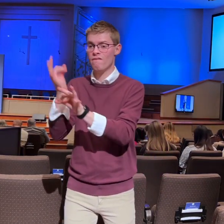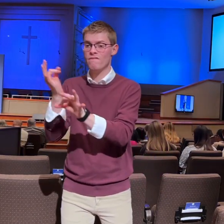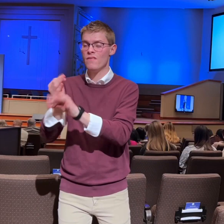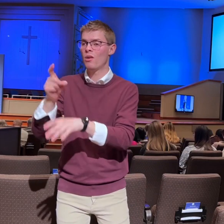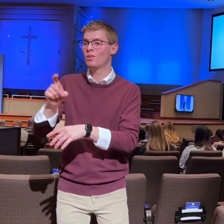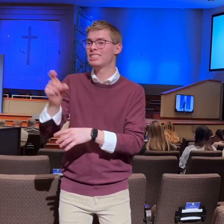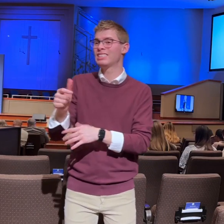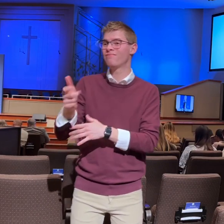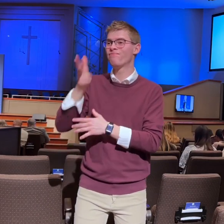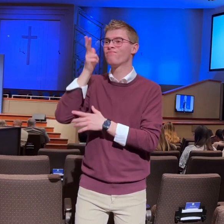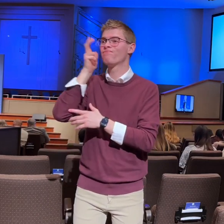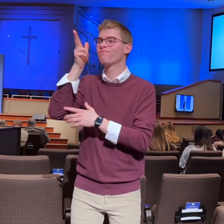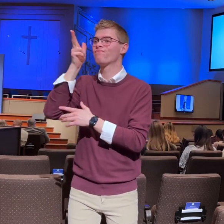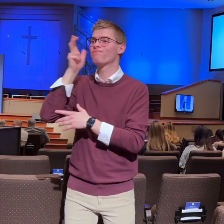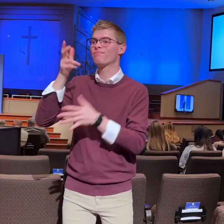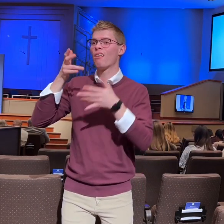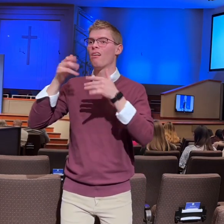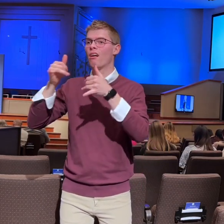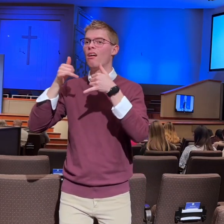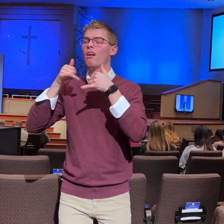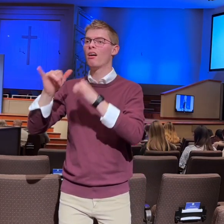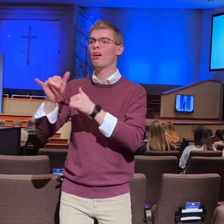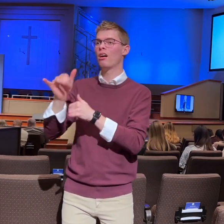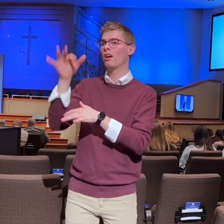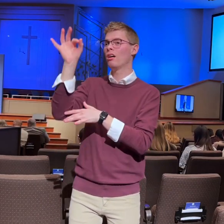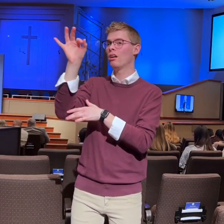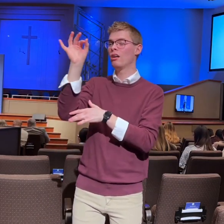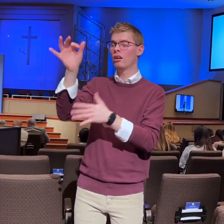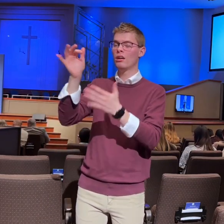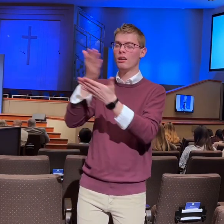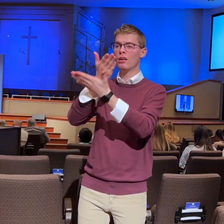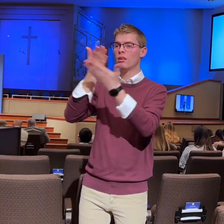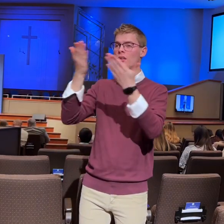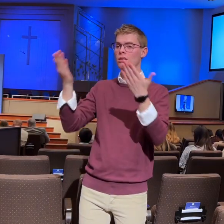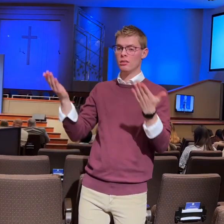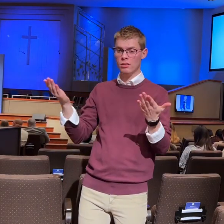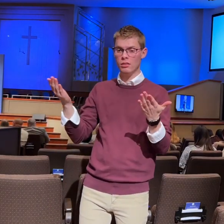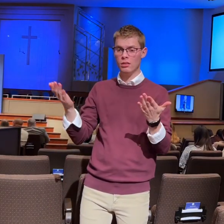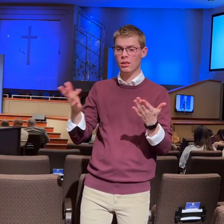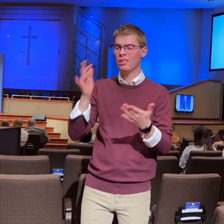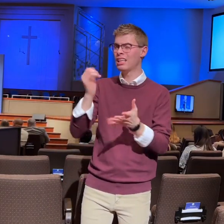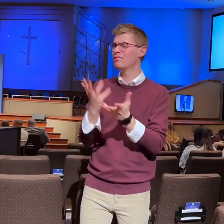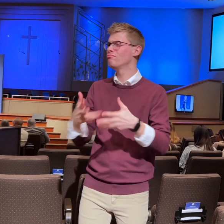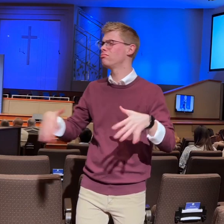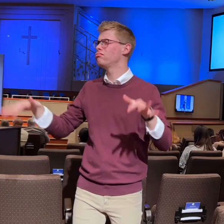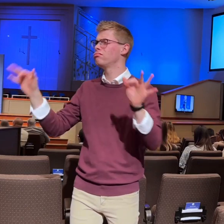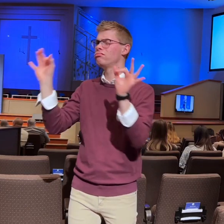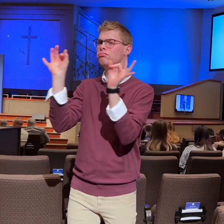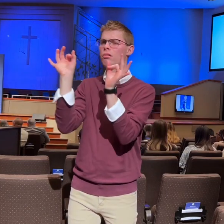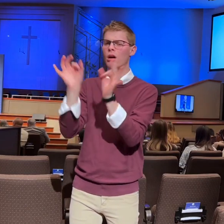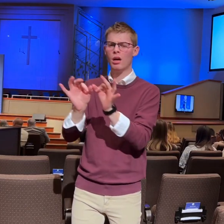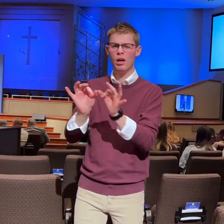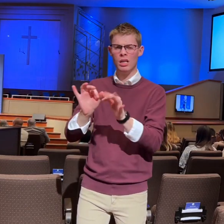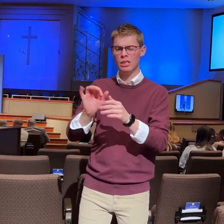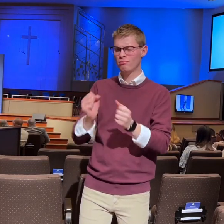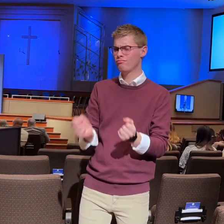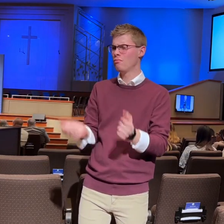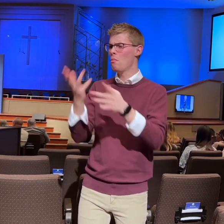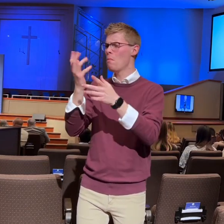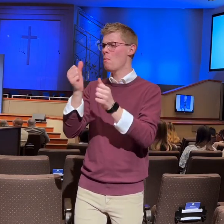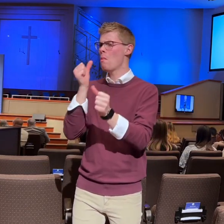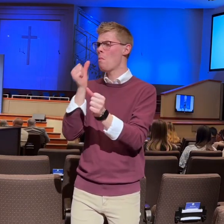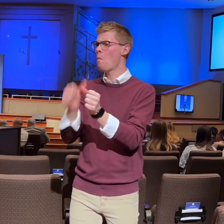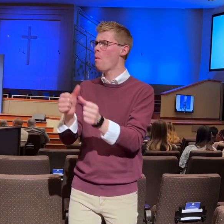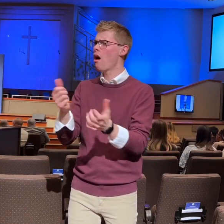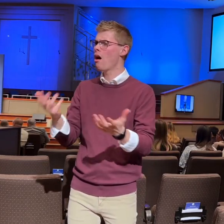We need to stay under the word of God. It's vital because there's these reminders and these warnings like we